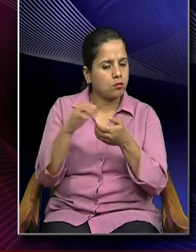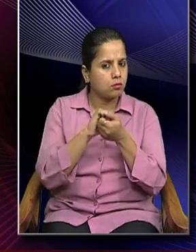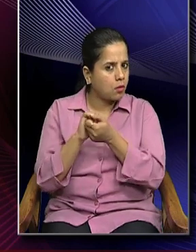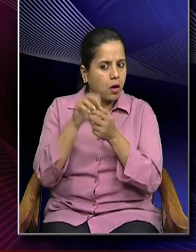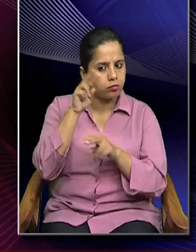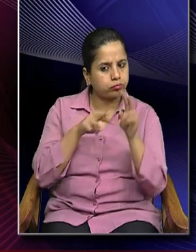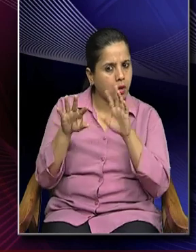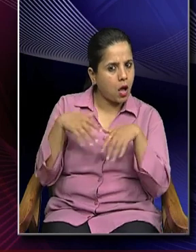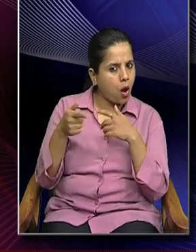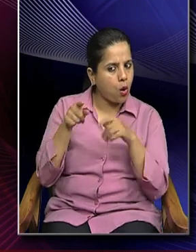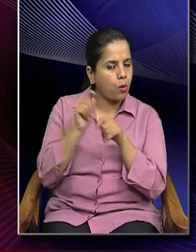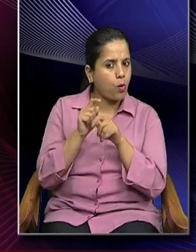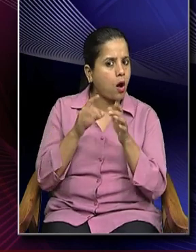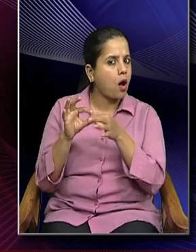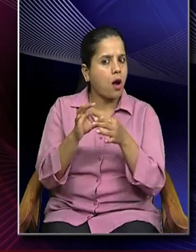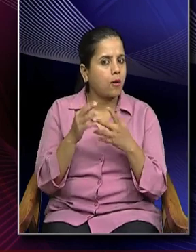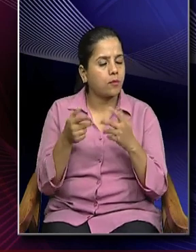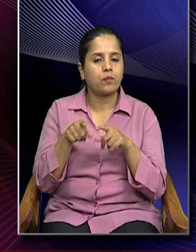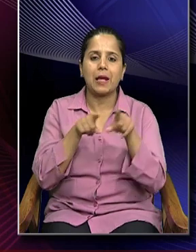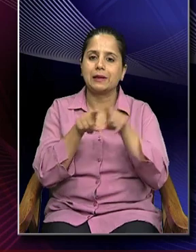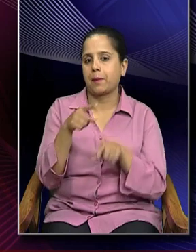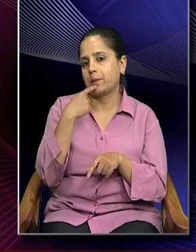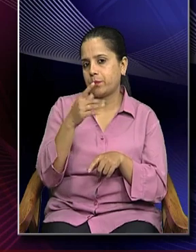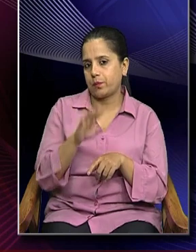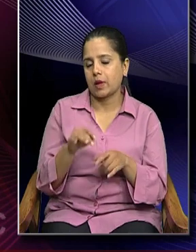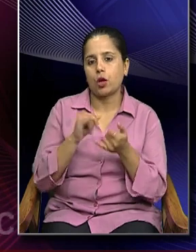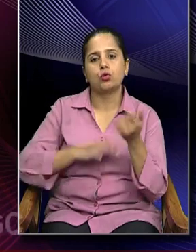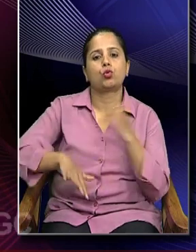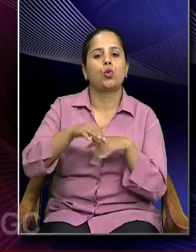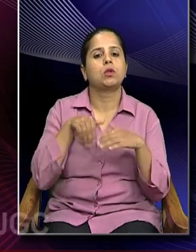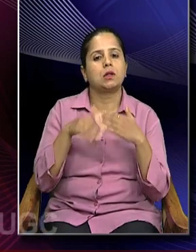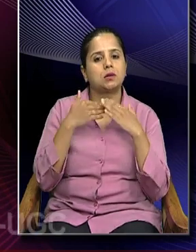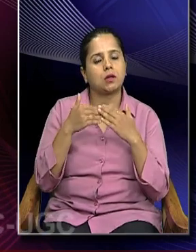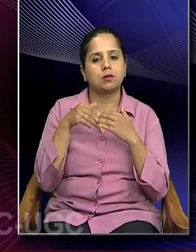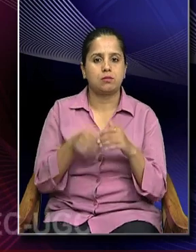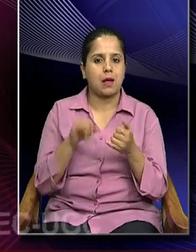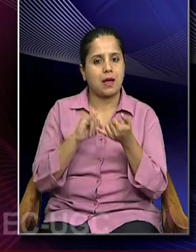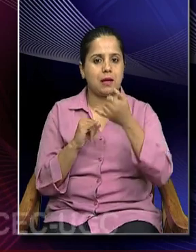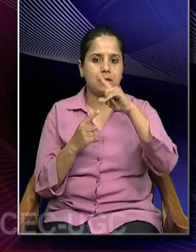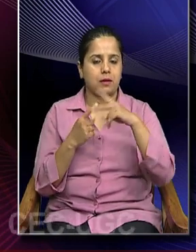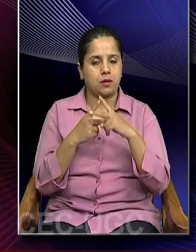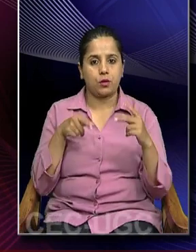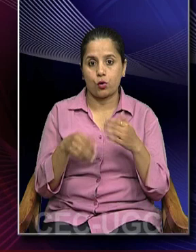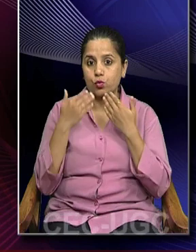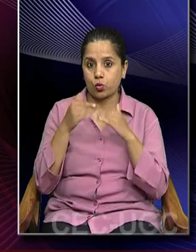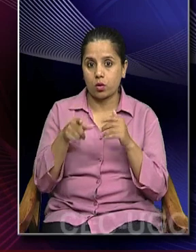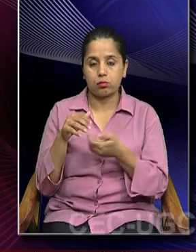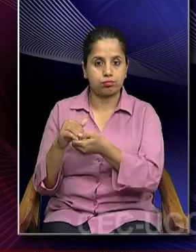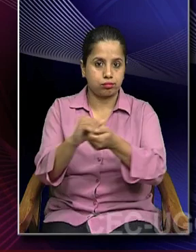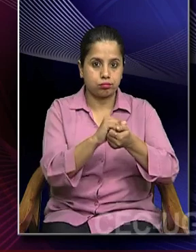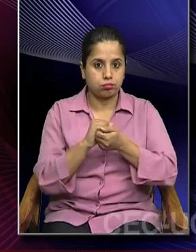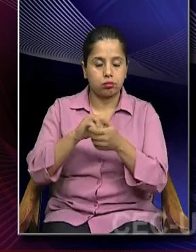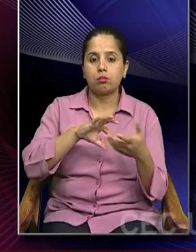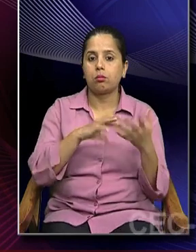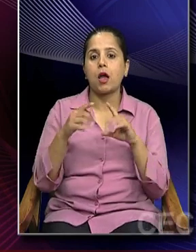collaborative output. Let's take an example from social studies. The students collaboratively create